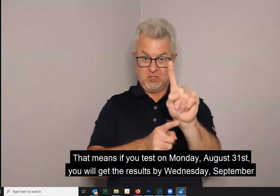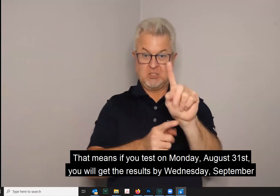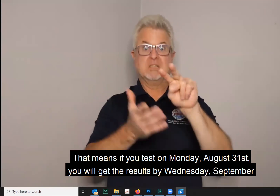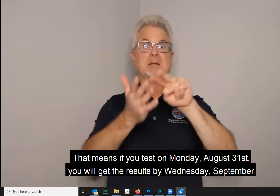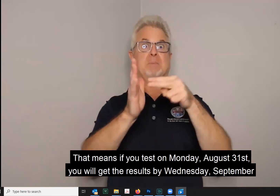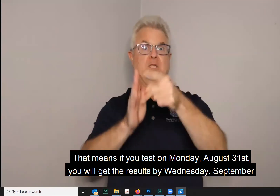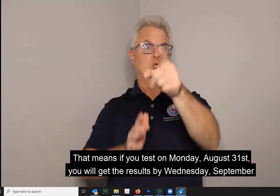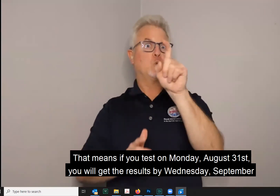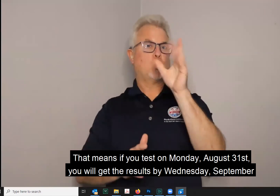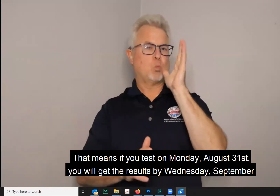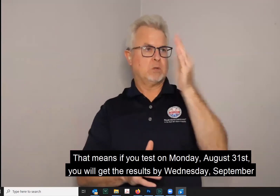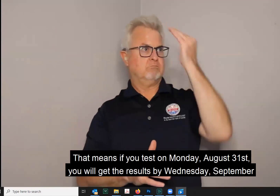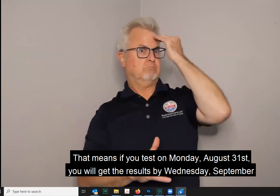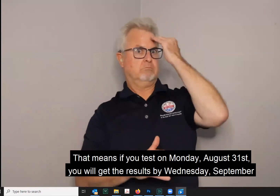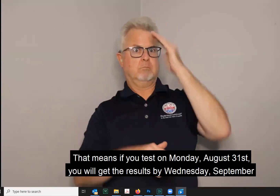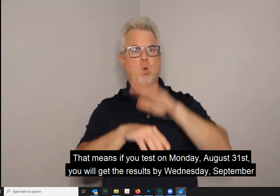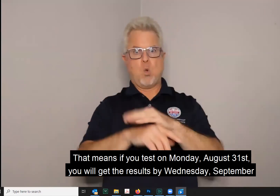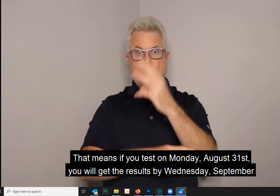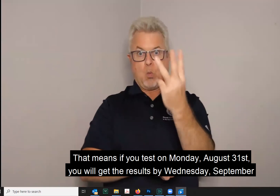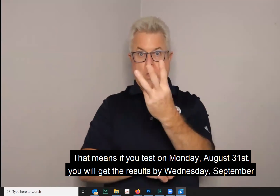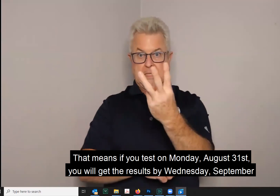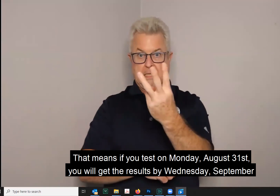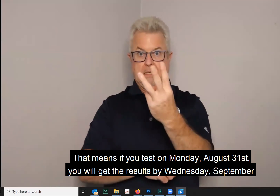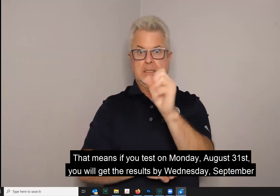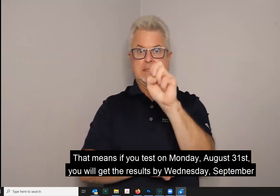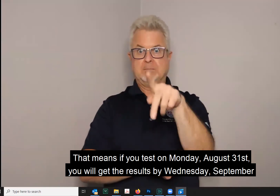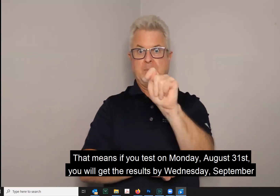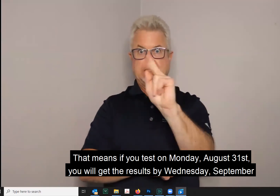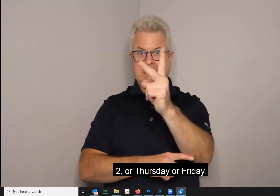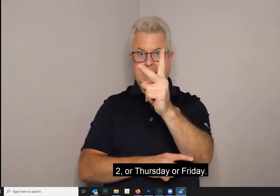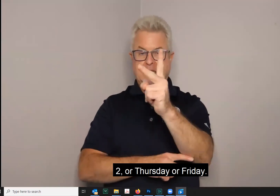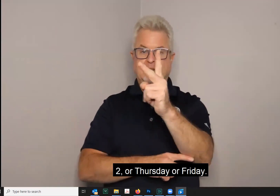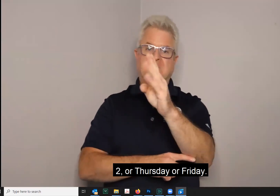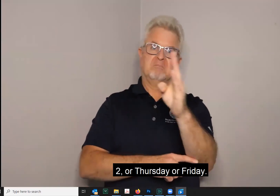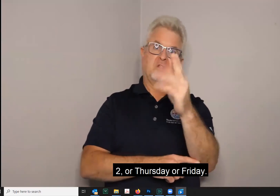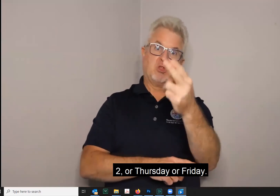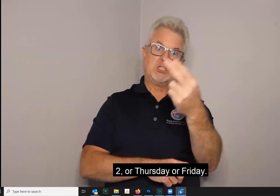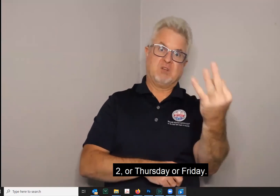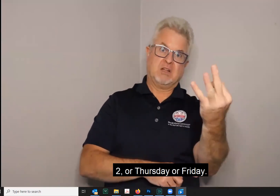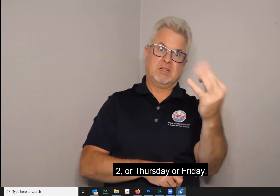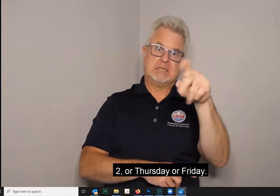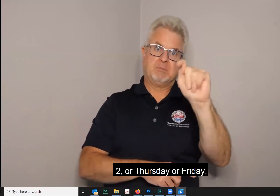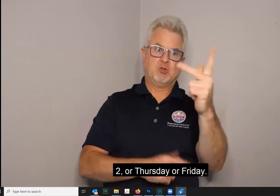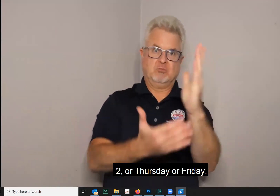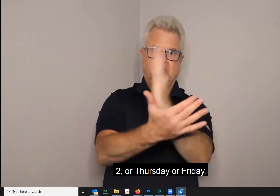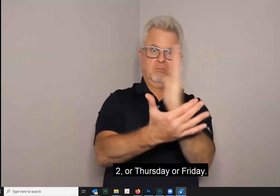in 2 to 3 days. That means if you test on Monday, August 31st, you will get the results by Wednesday,